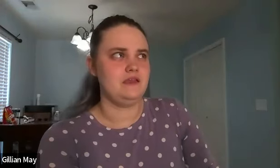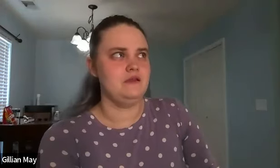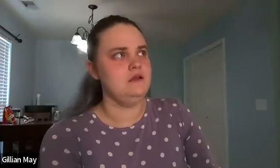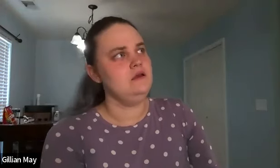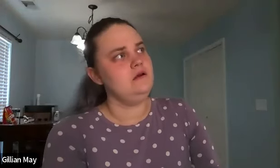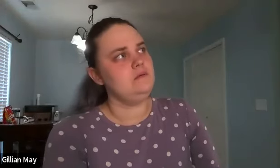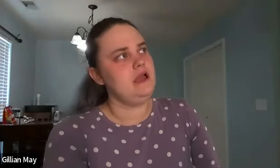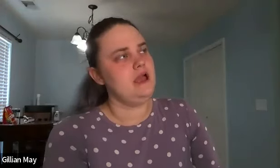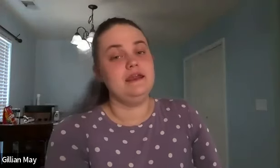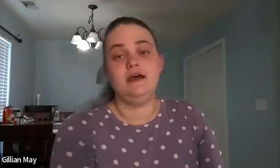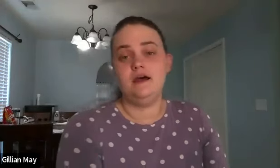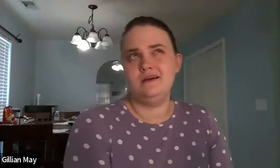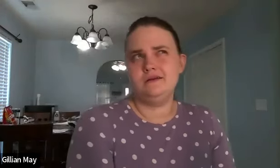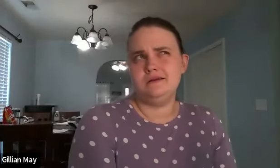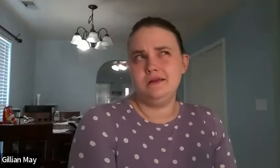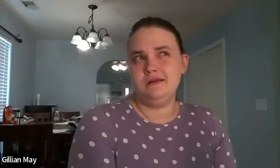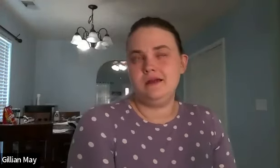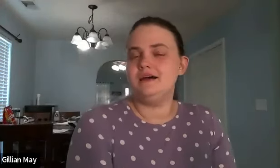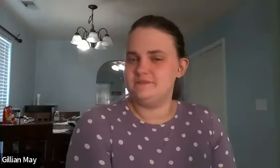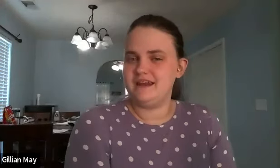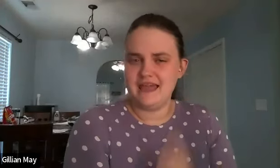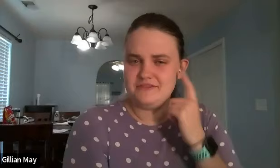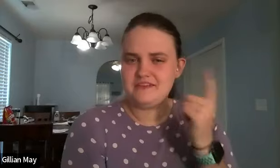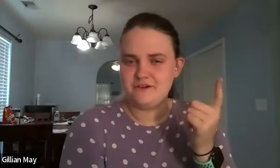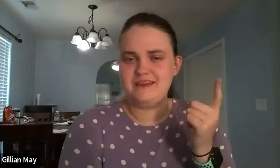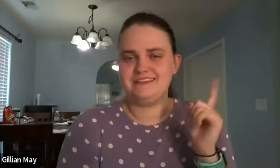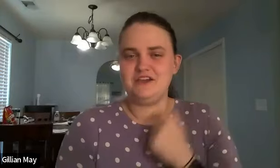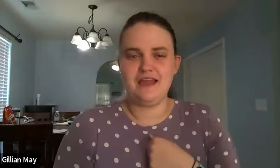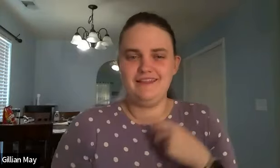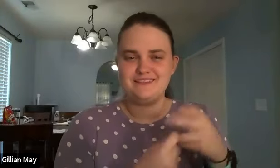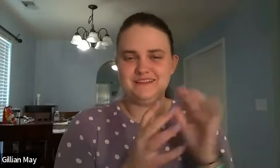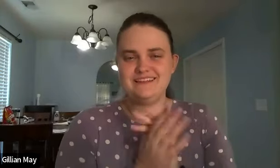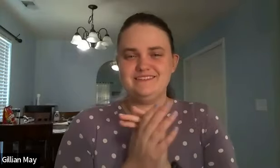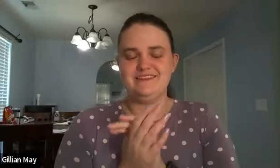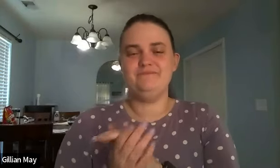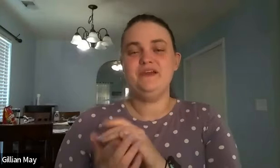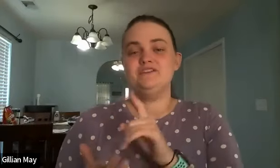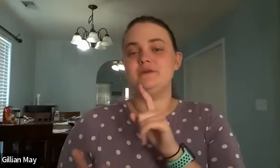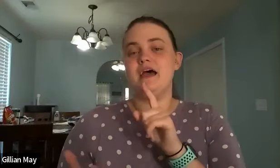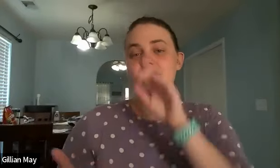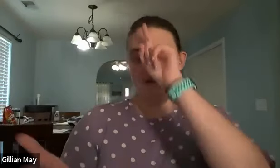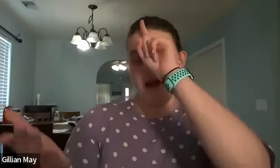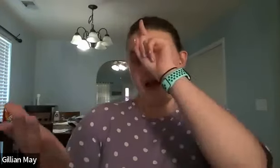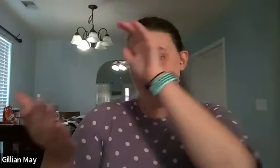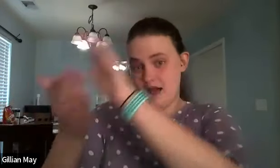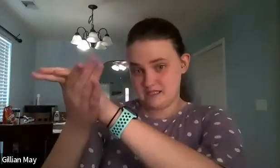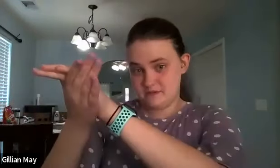Then we had husband. I had to think for a minute. Sorry, I lost my list on there. So we have